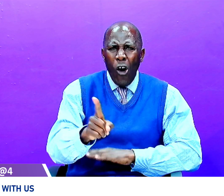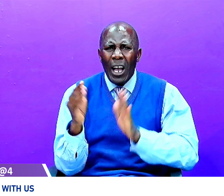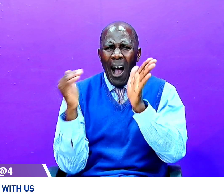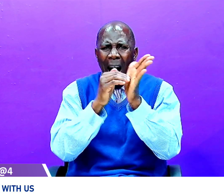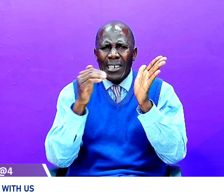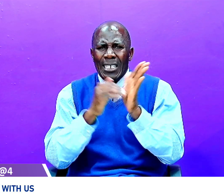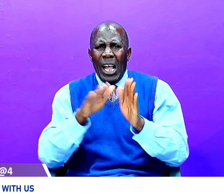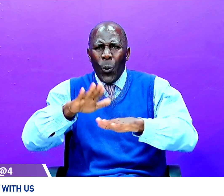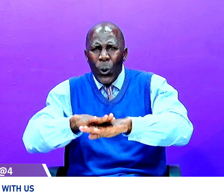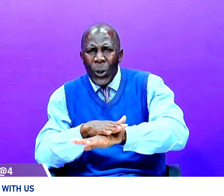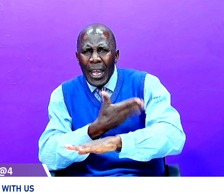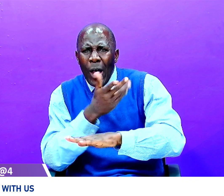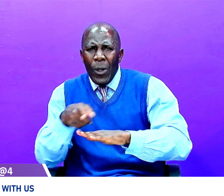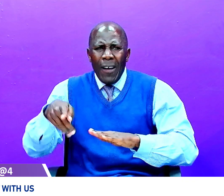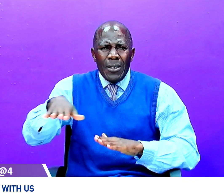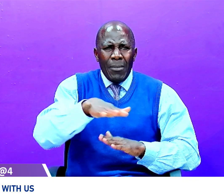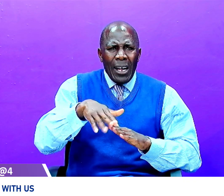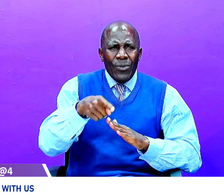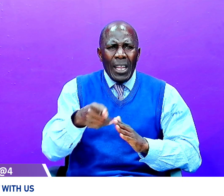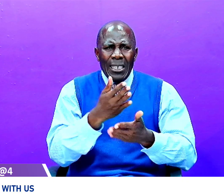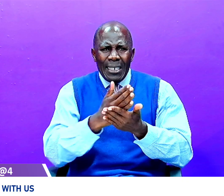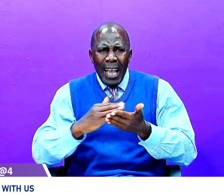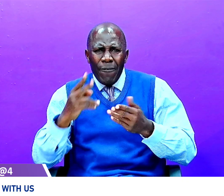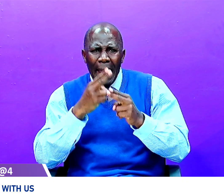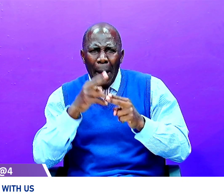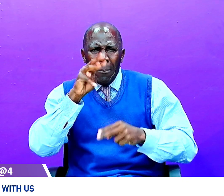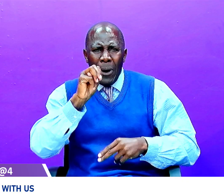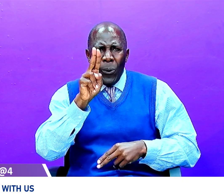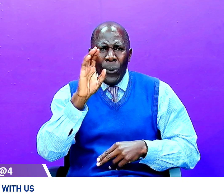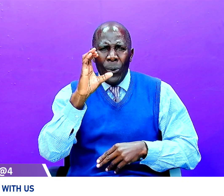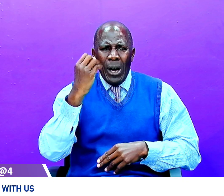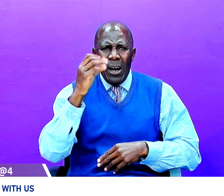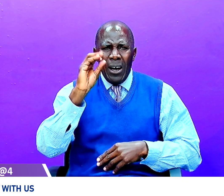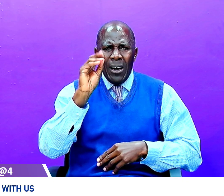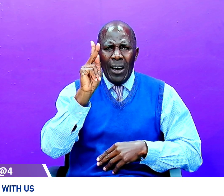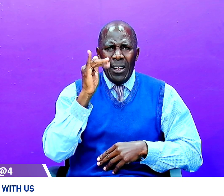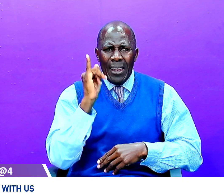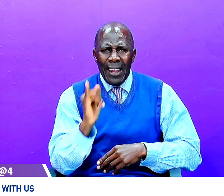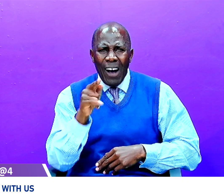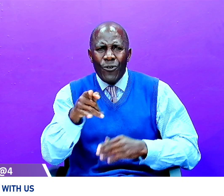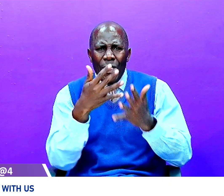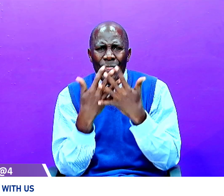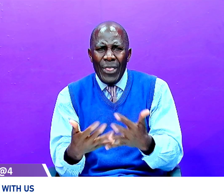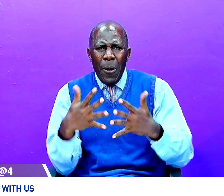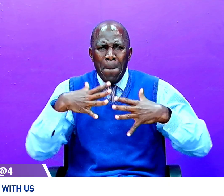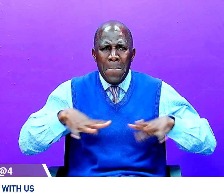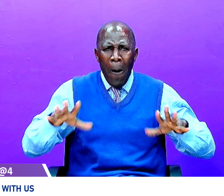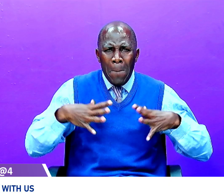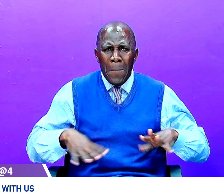against Kikuyu musician Samuel Muchoki, popularly known as Samedo,